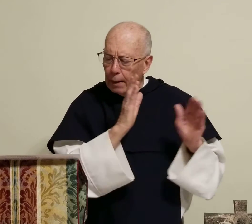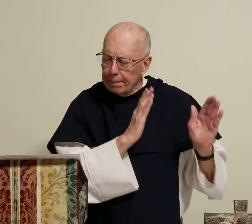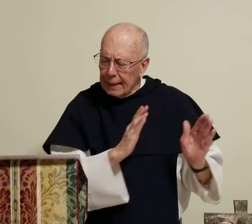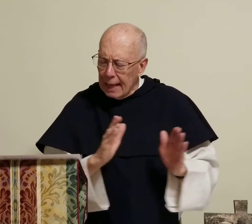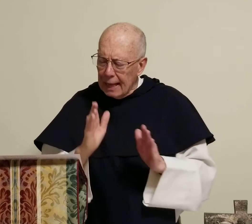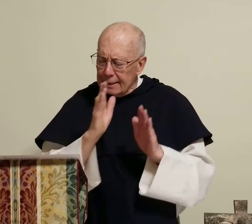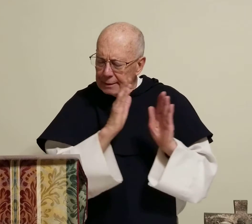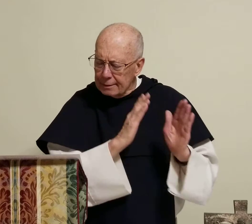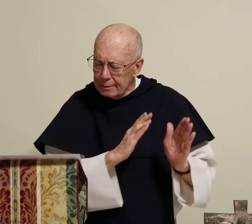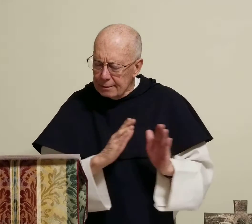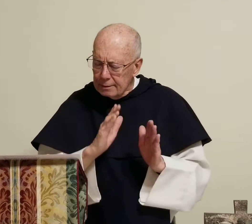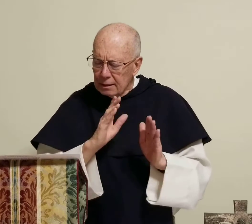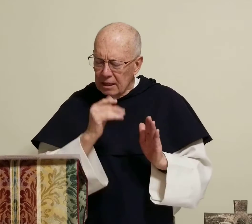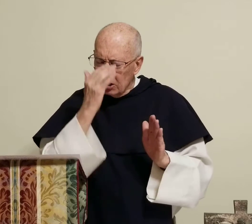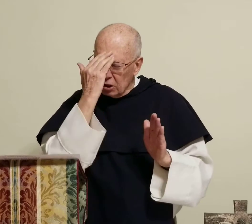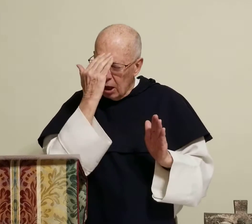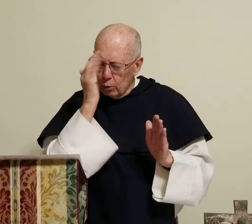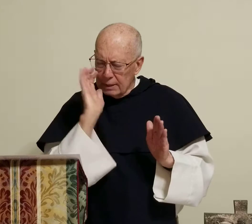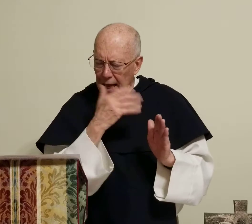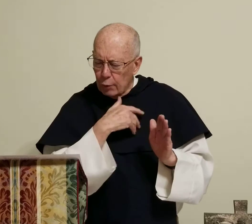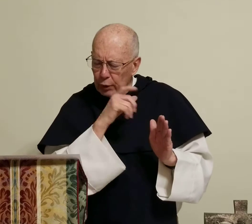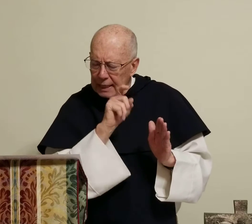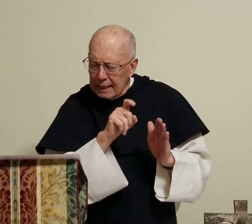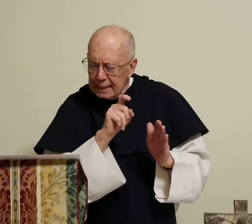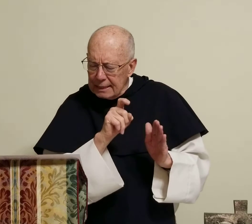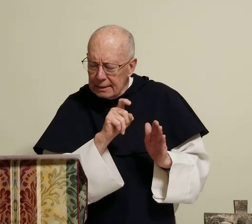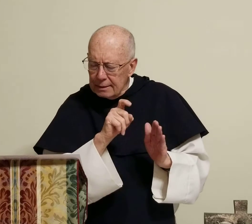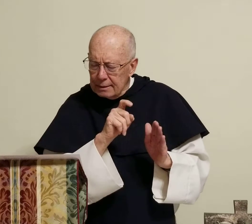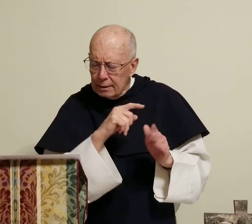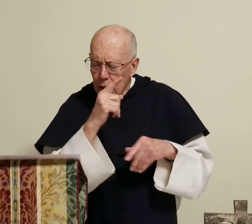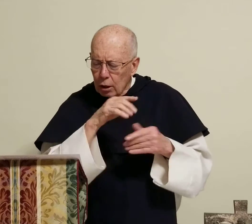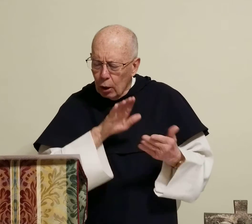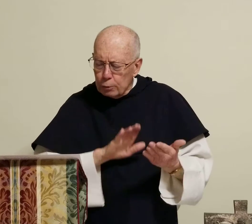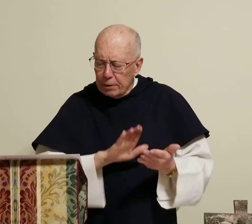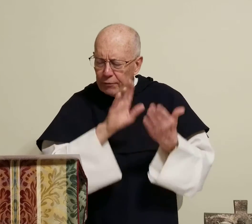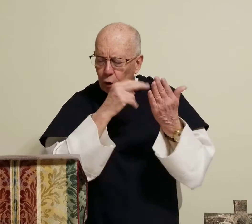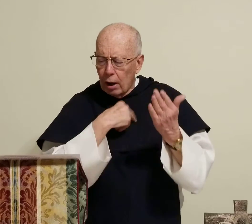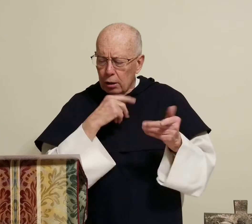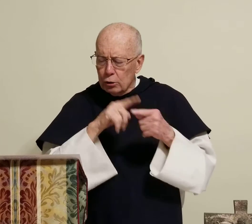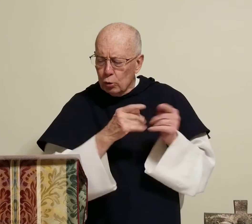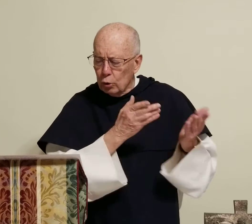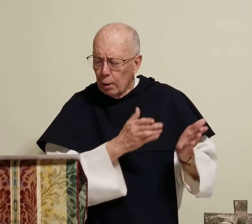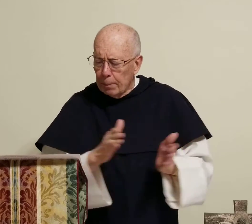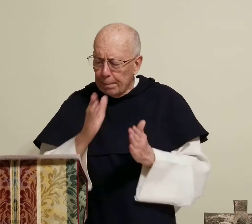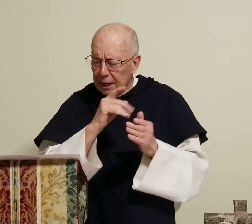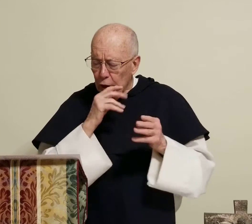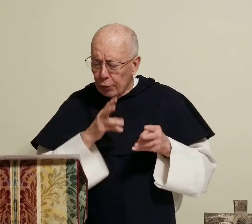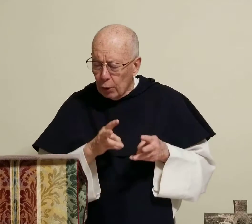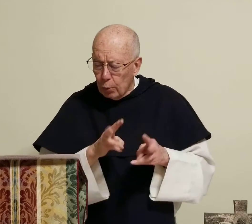God bless knows our needs goes before us to prepare the